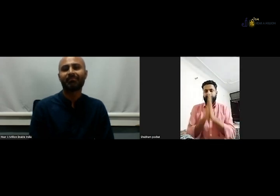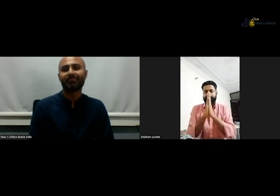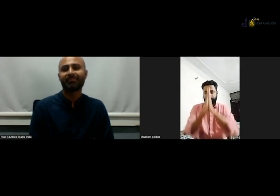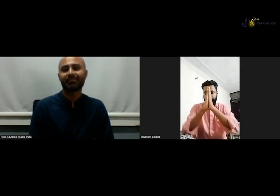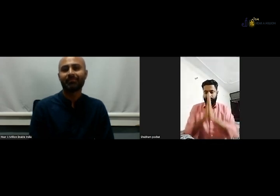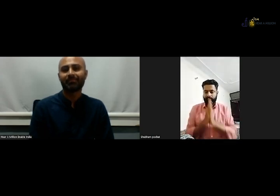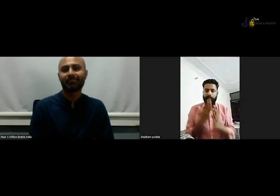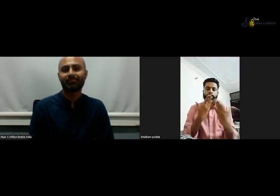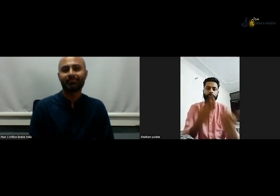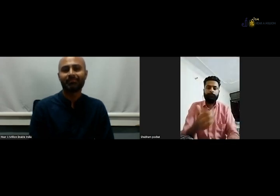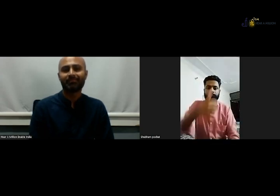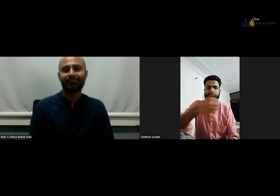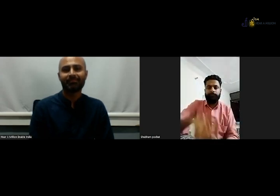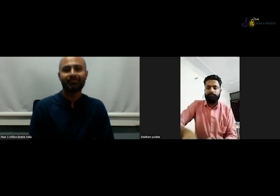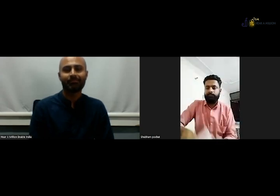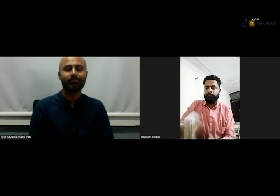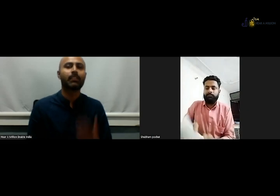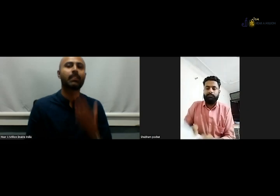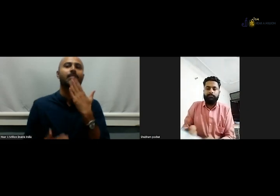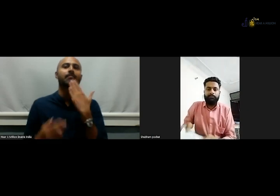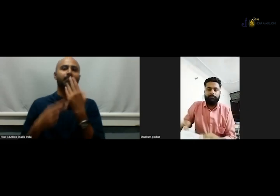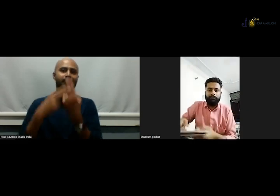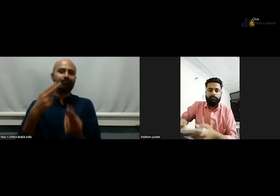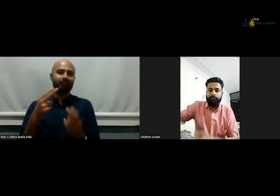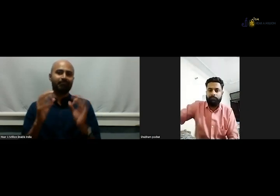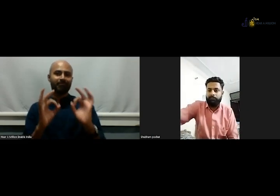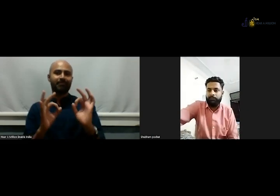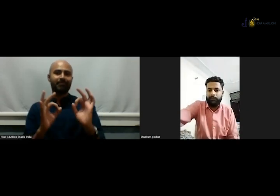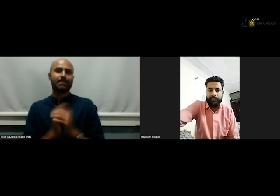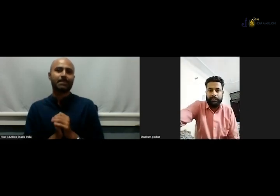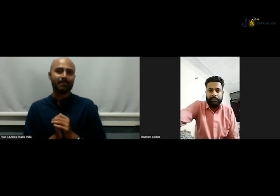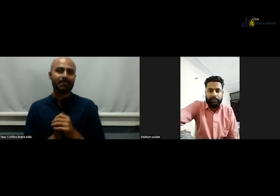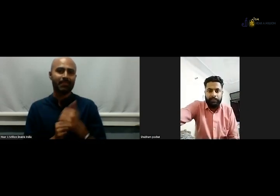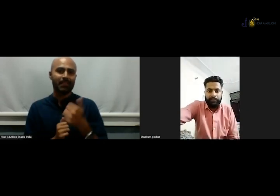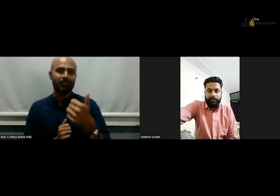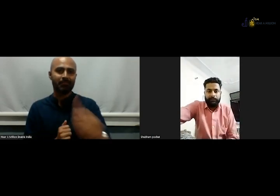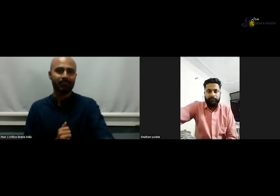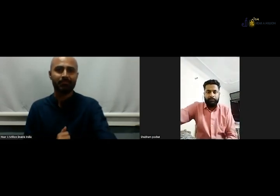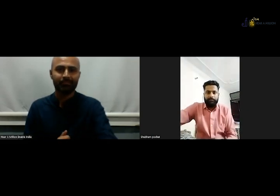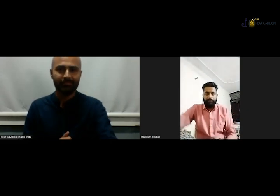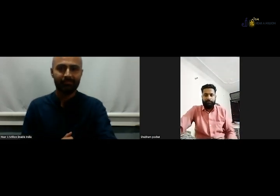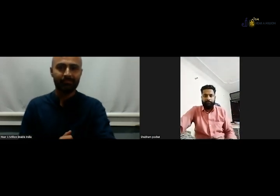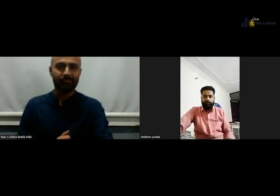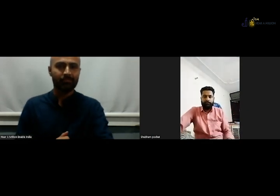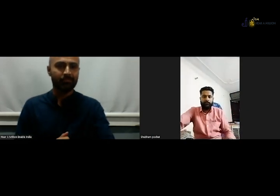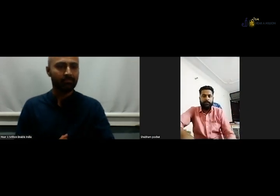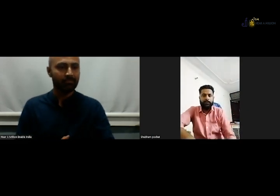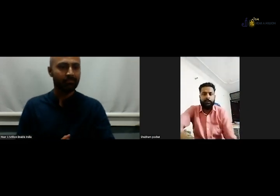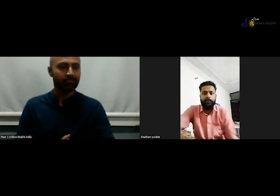feel sorry for for her family, and I pay my tributes. Thank you, Shubham.